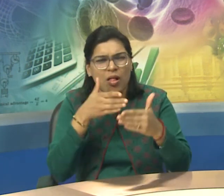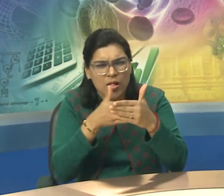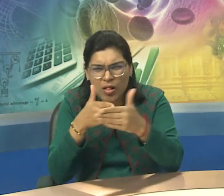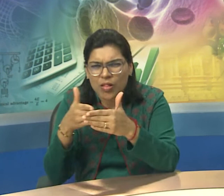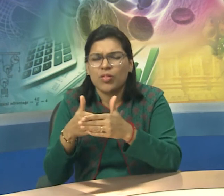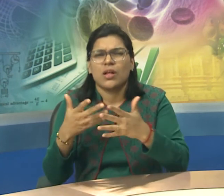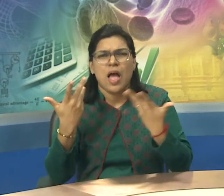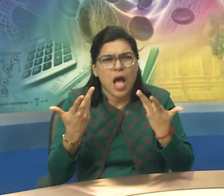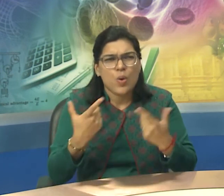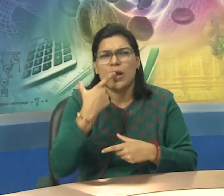like